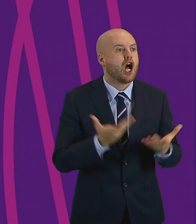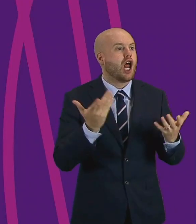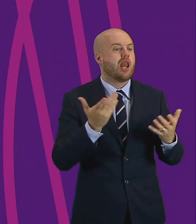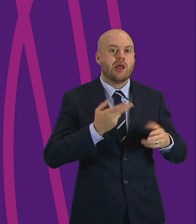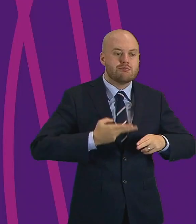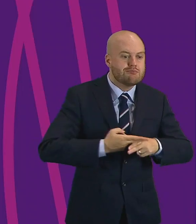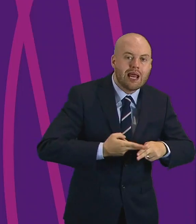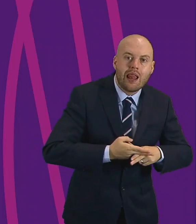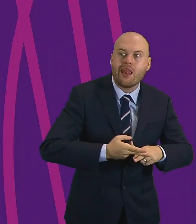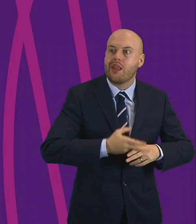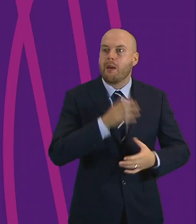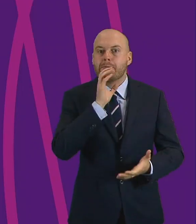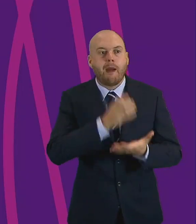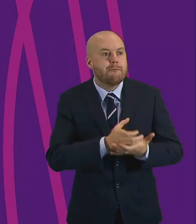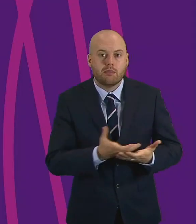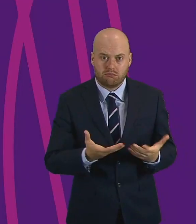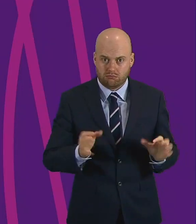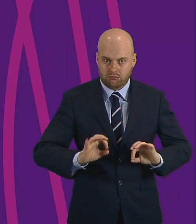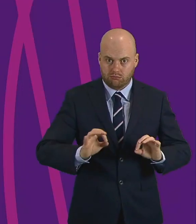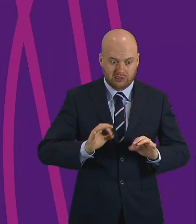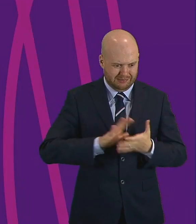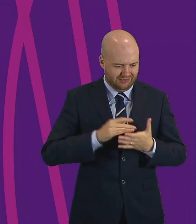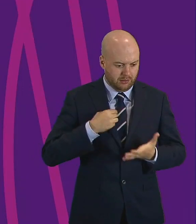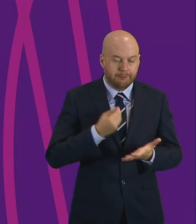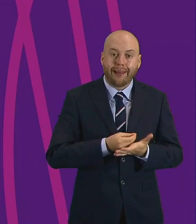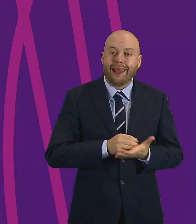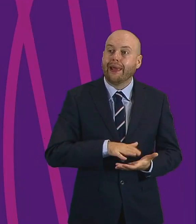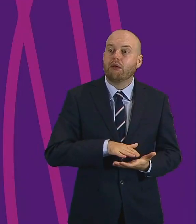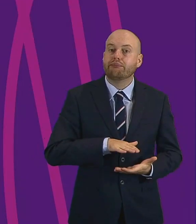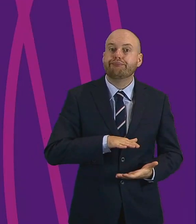more income tax or VAT or whatever.